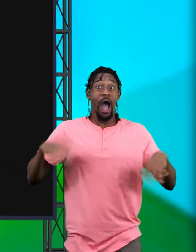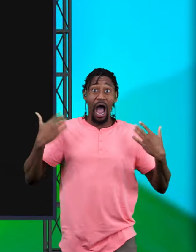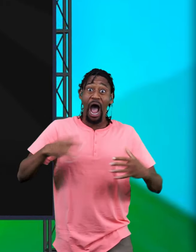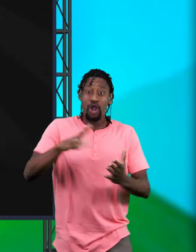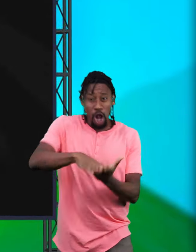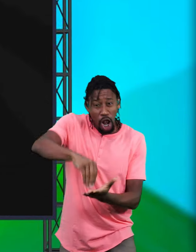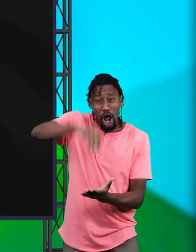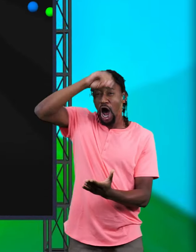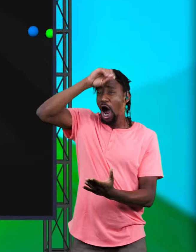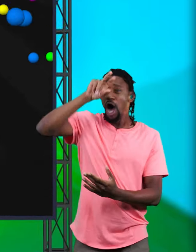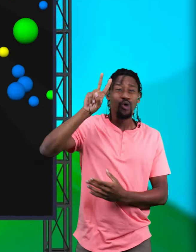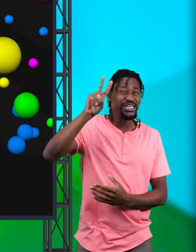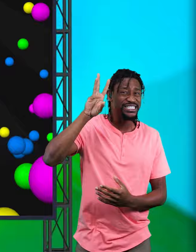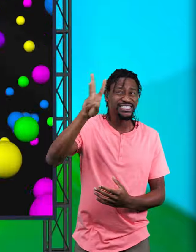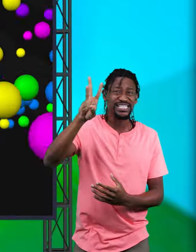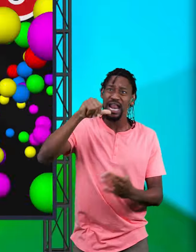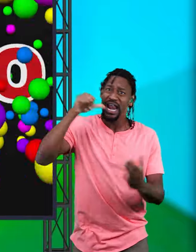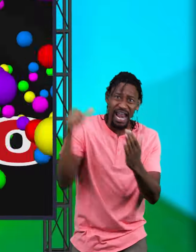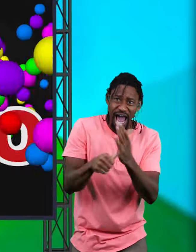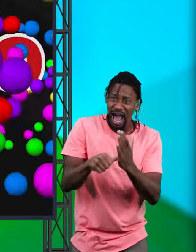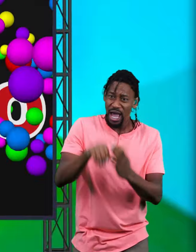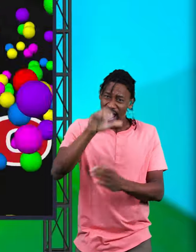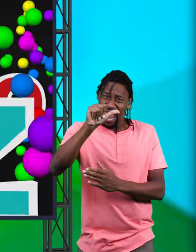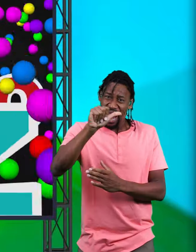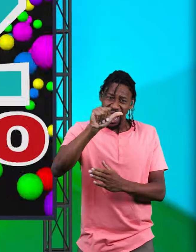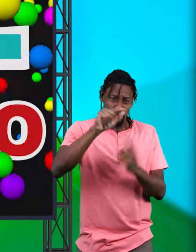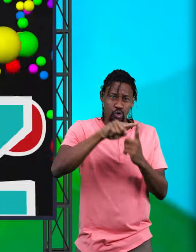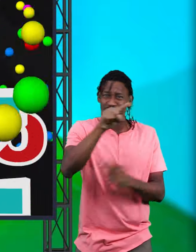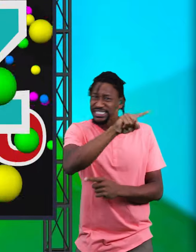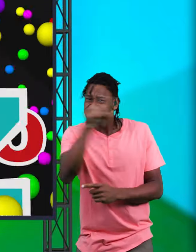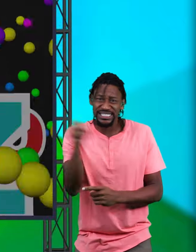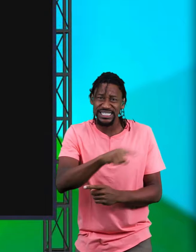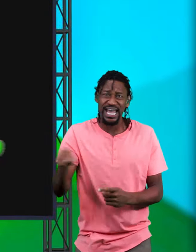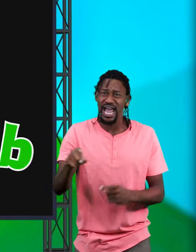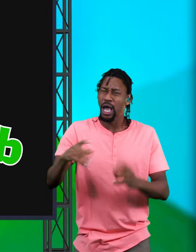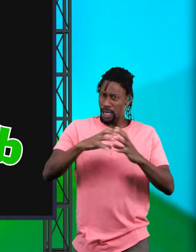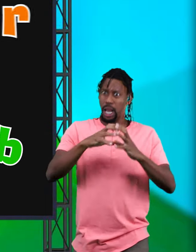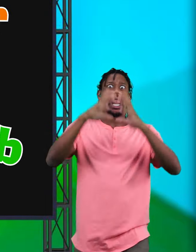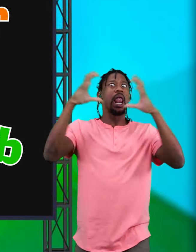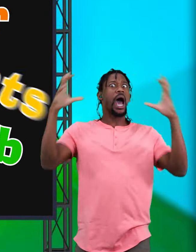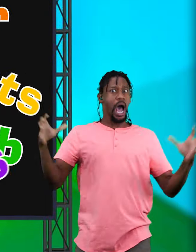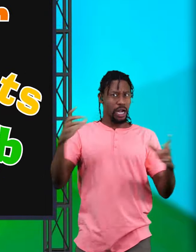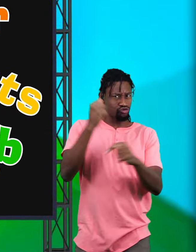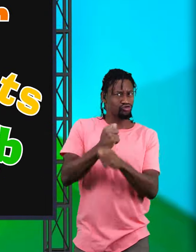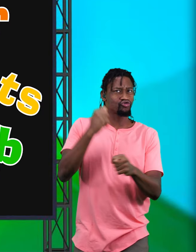You've learned 26 letters from A to Z. And lots of truck parts.